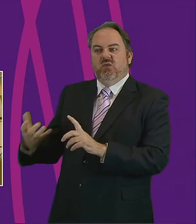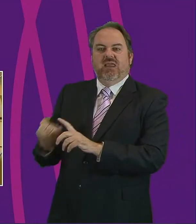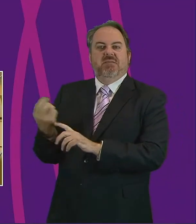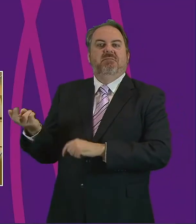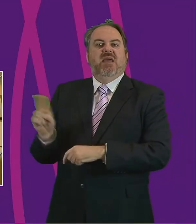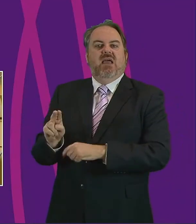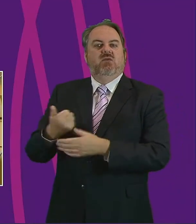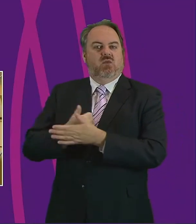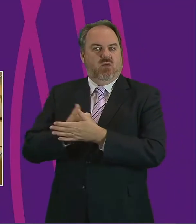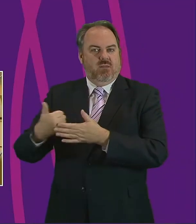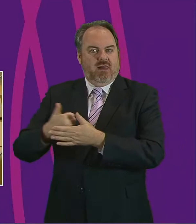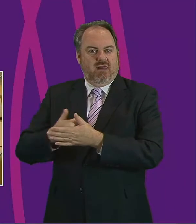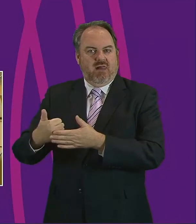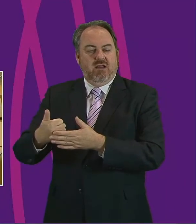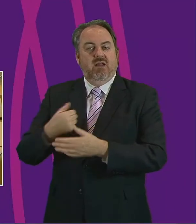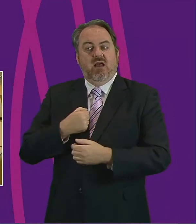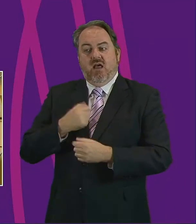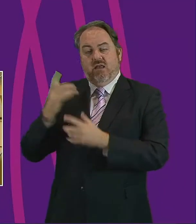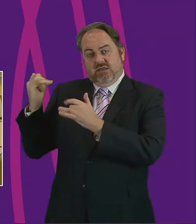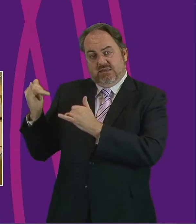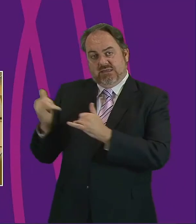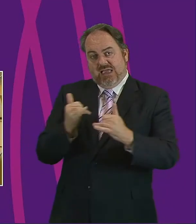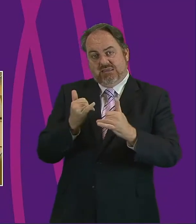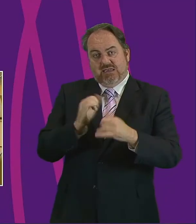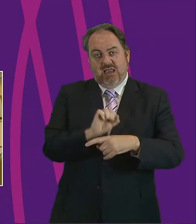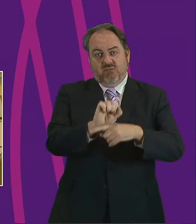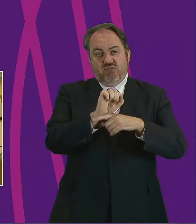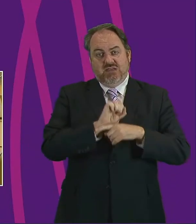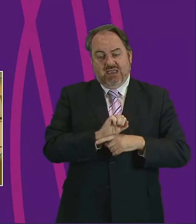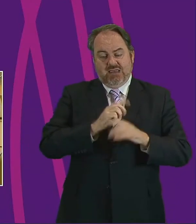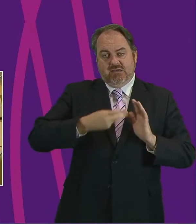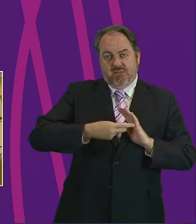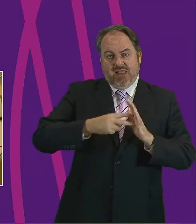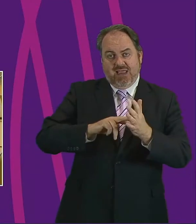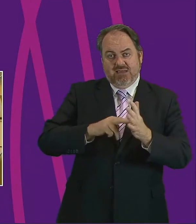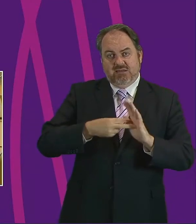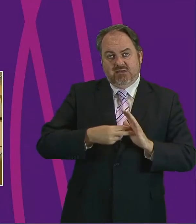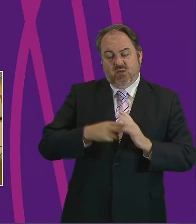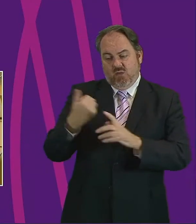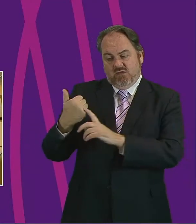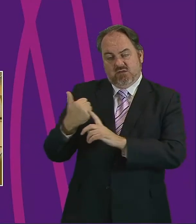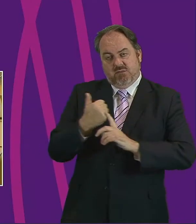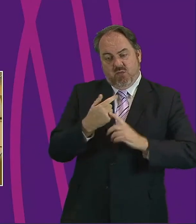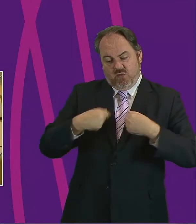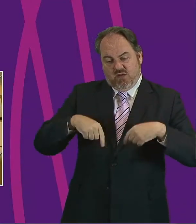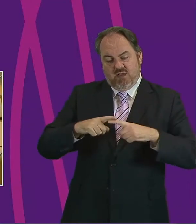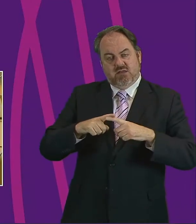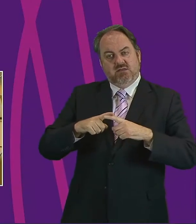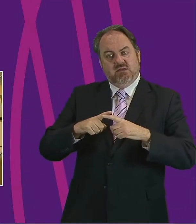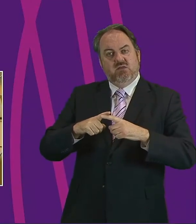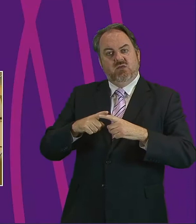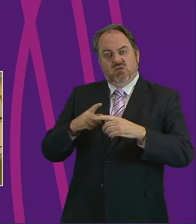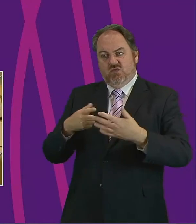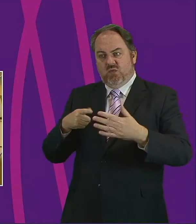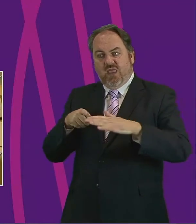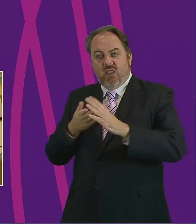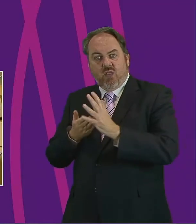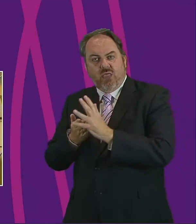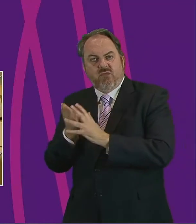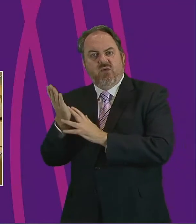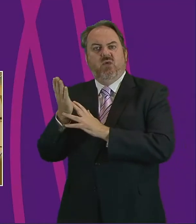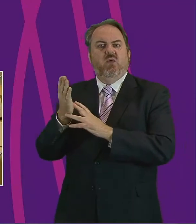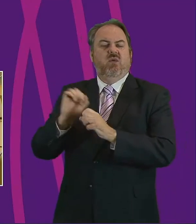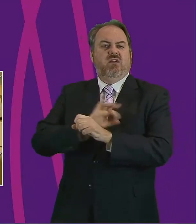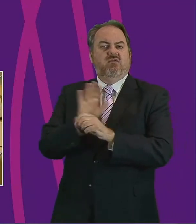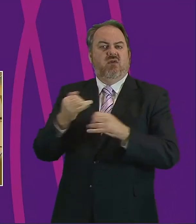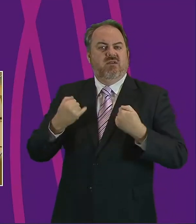Protect system is, of course, vitally important to our plans to emerge safely from lockdown. Health Protection Scotland has just published